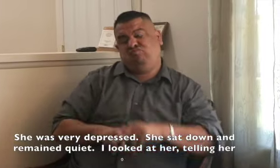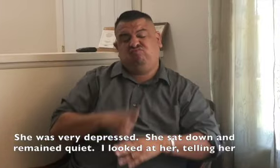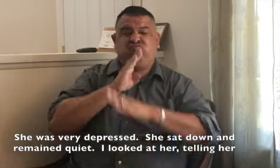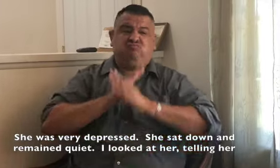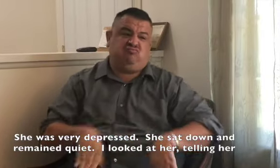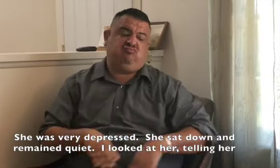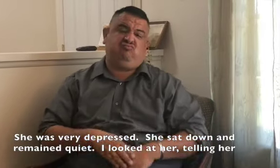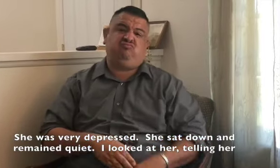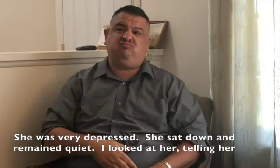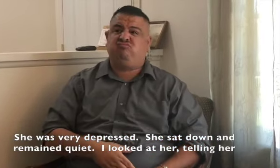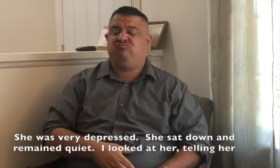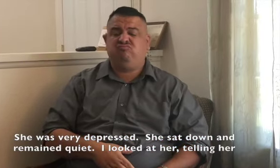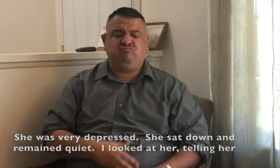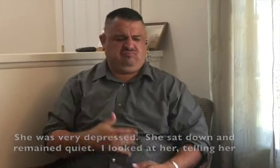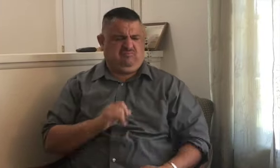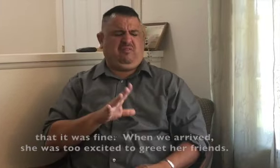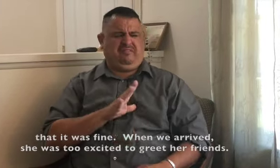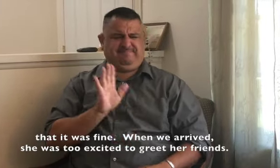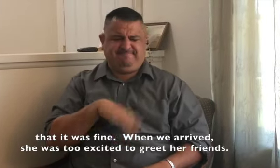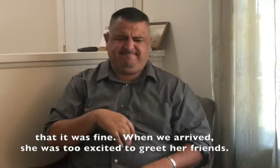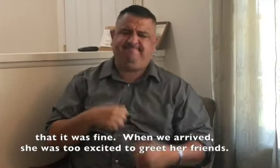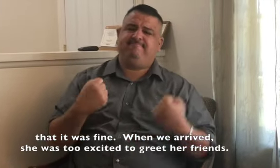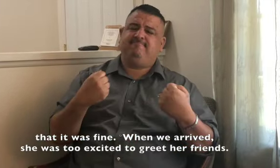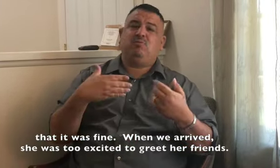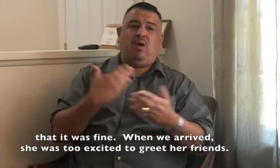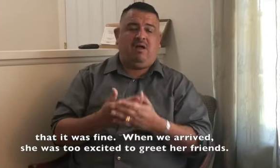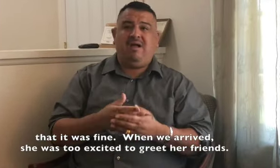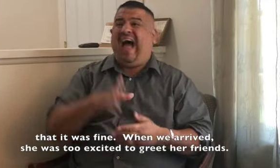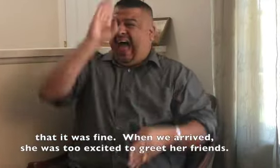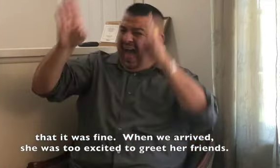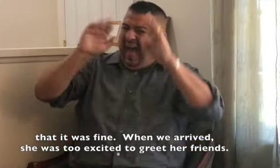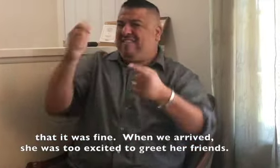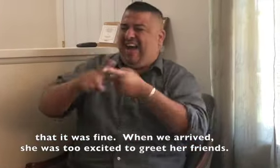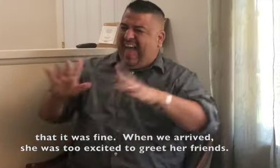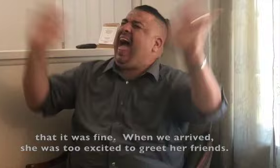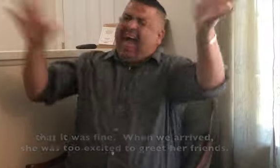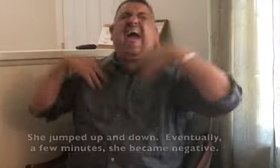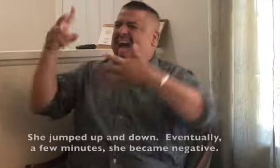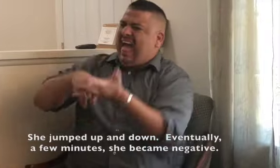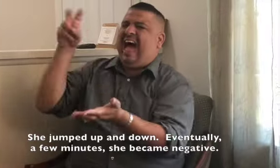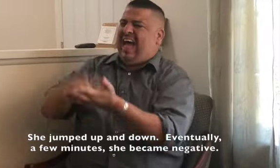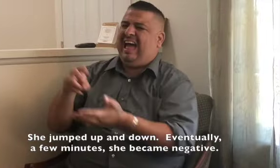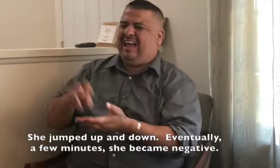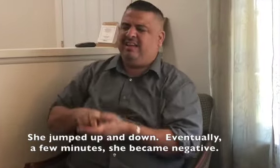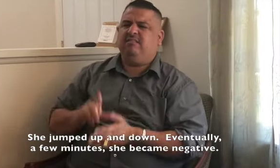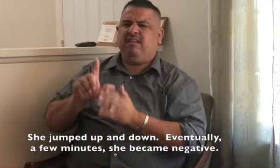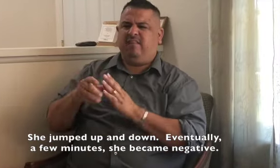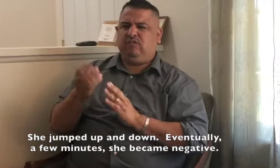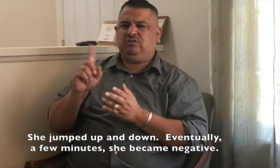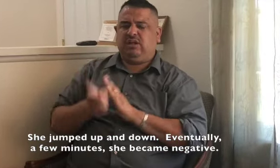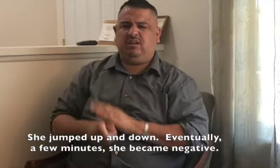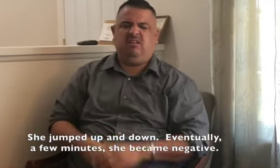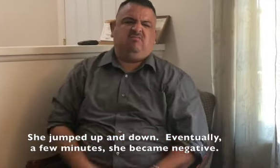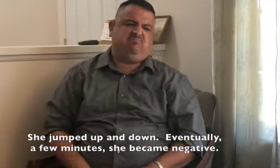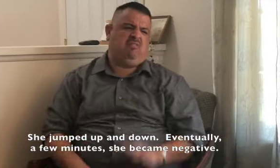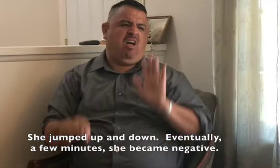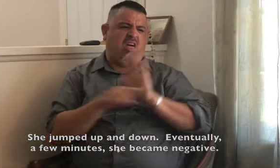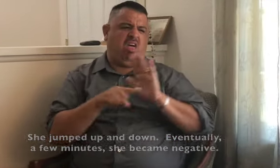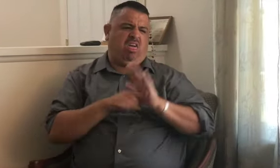She was very depressed, sat down, remained quiet, and it was fine. And then when we arrived, she was all excited and jumpy, jumped up and